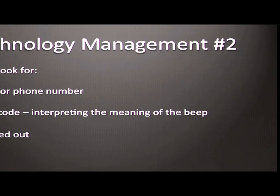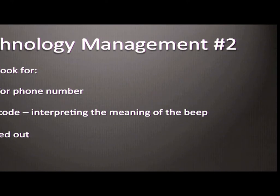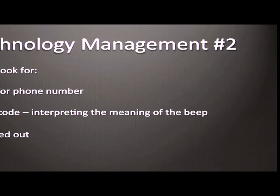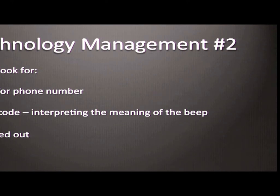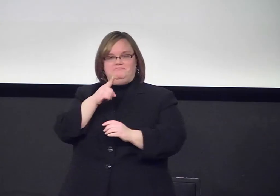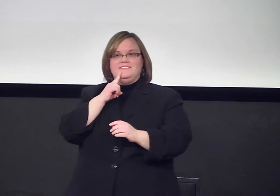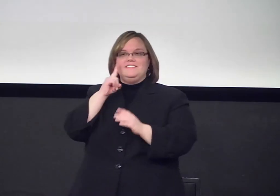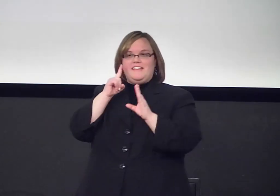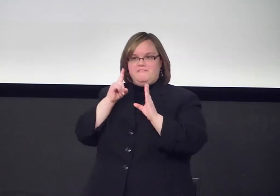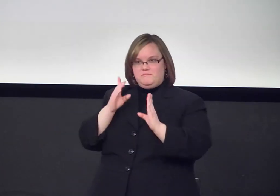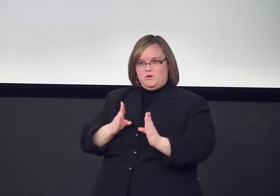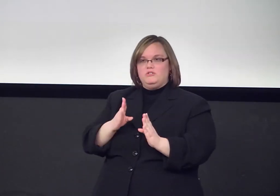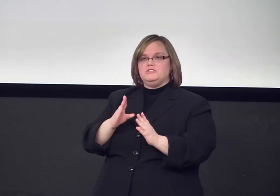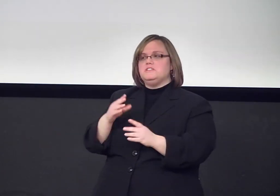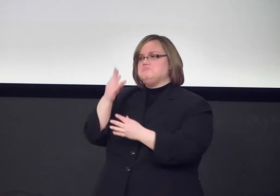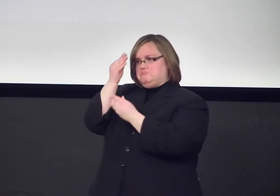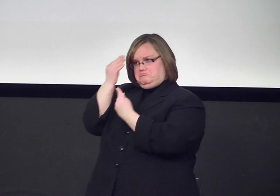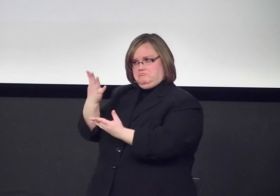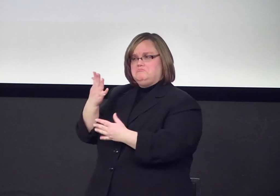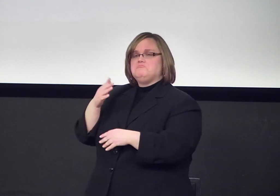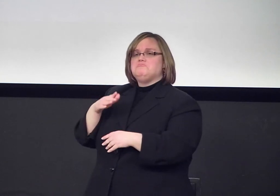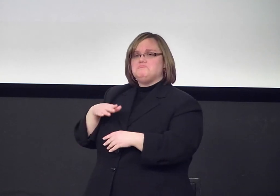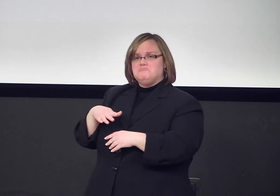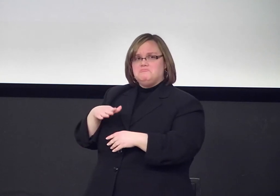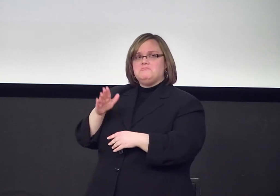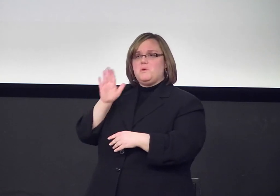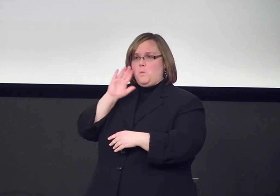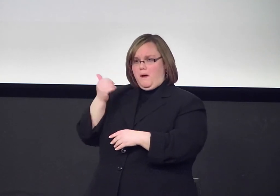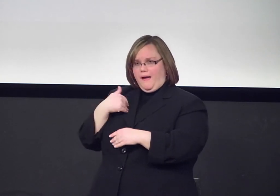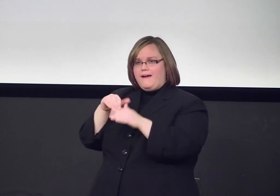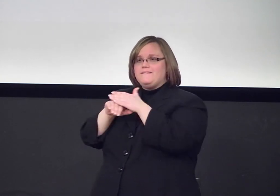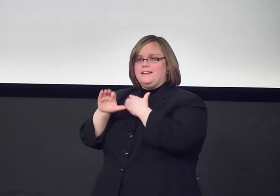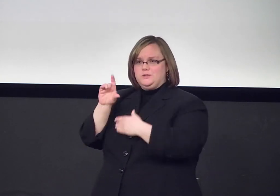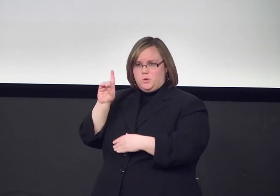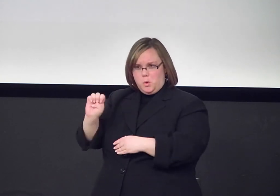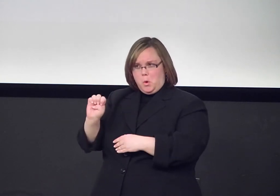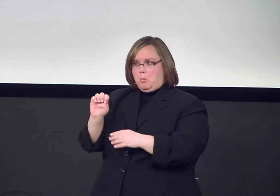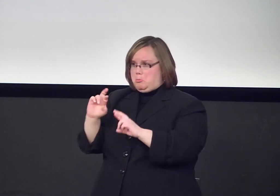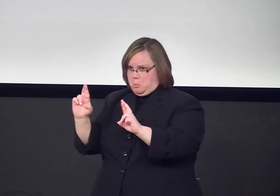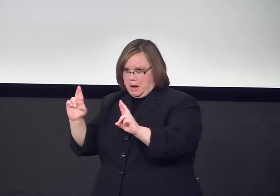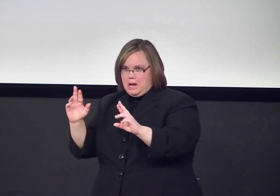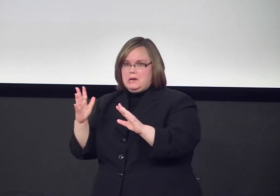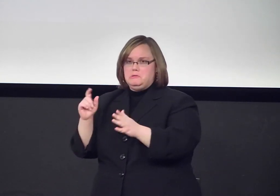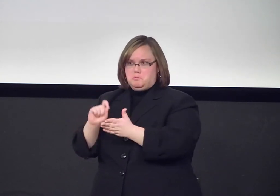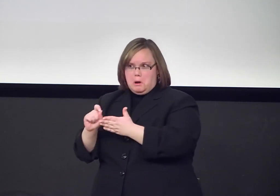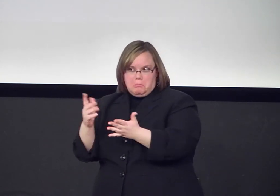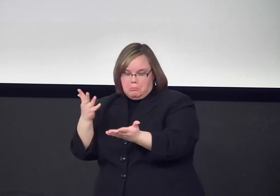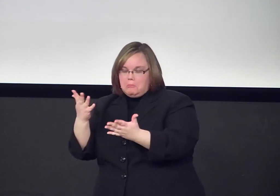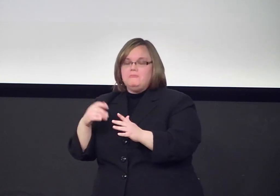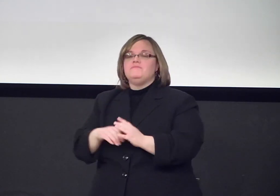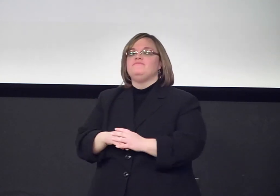Okay, in this next example, the deaf person informs the interpreter that they have an access code,